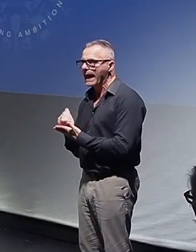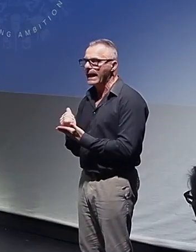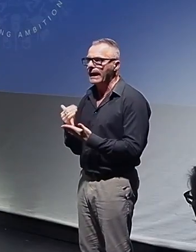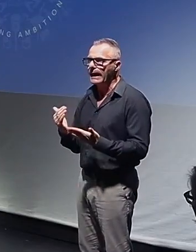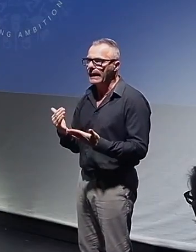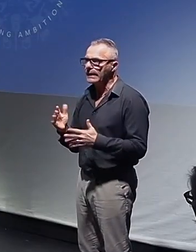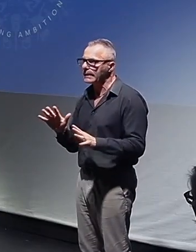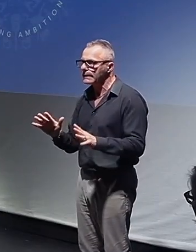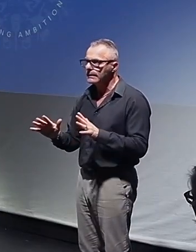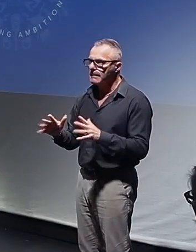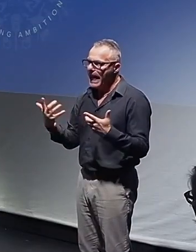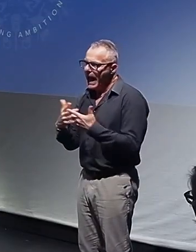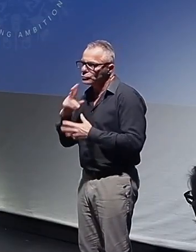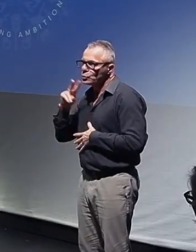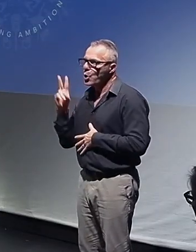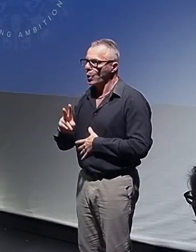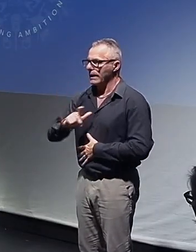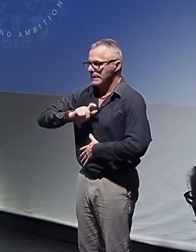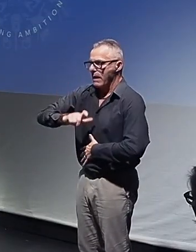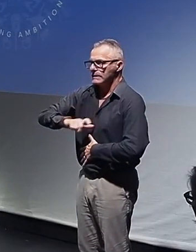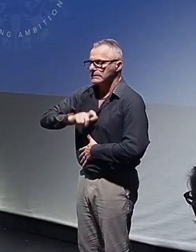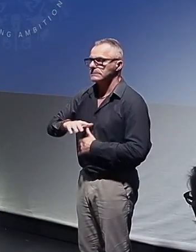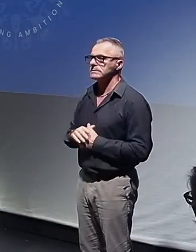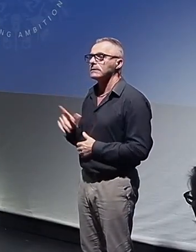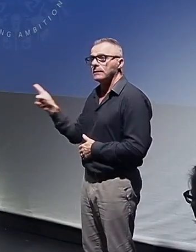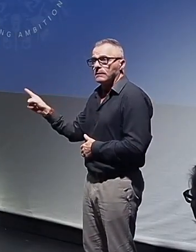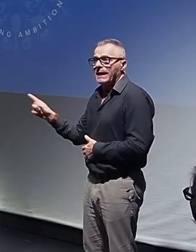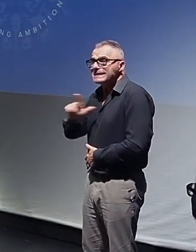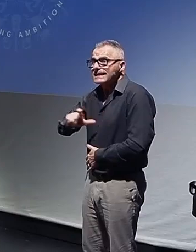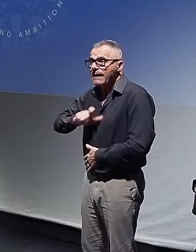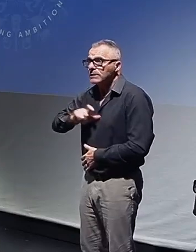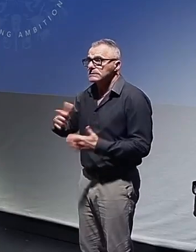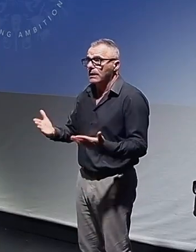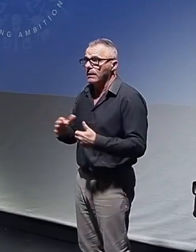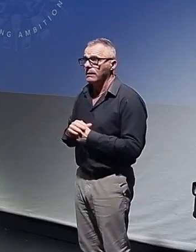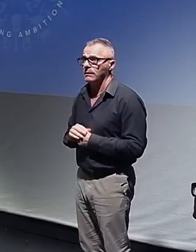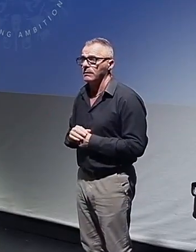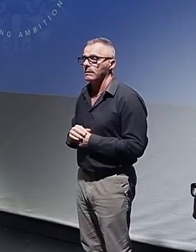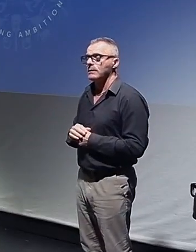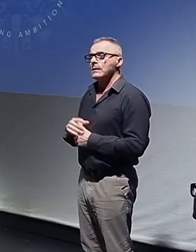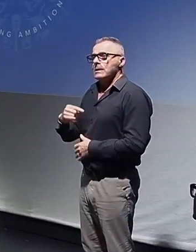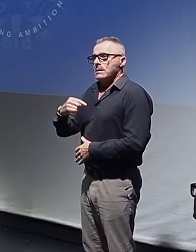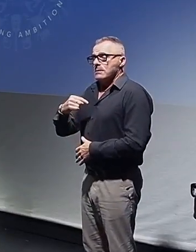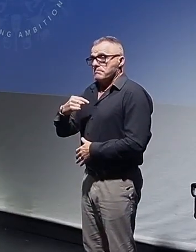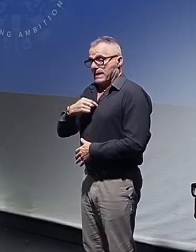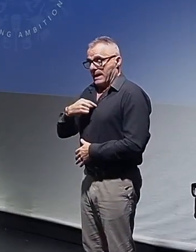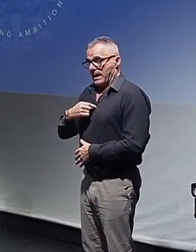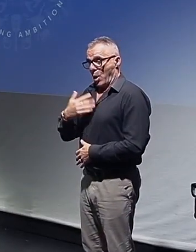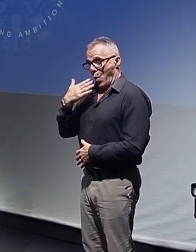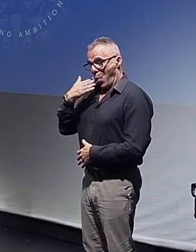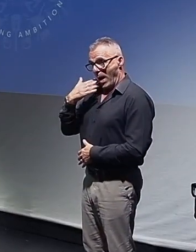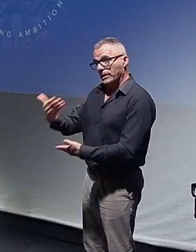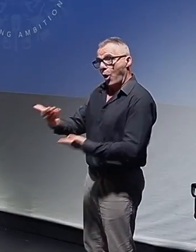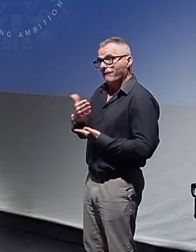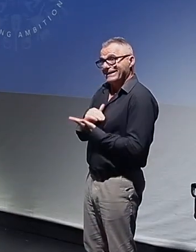lens and what lenses do you put on in your acting? It's the character. Yeah. I absolutely did when I was